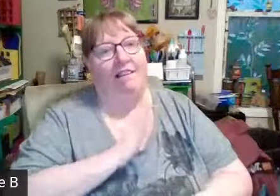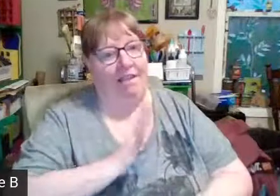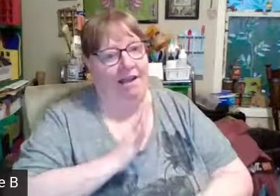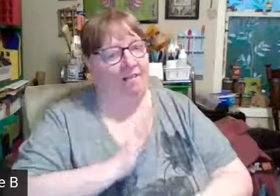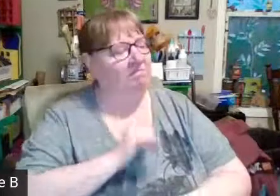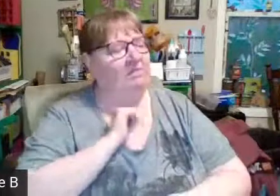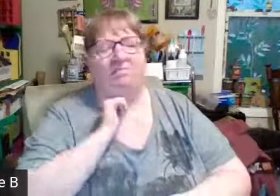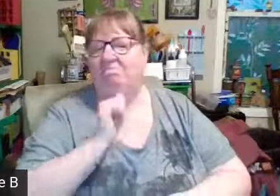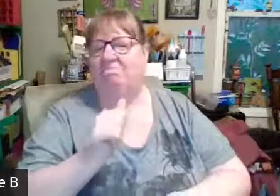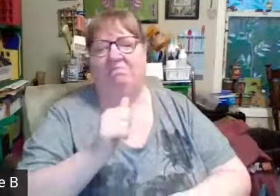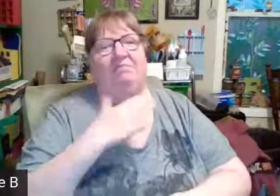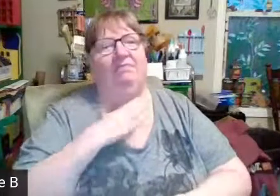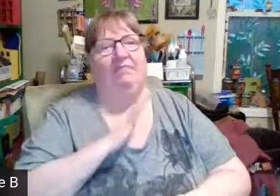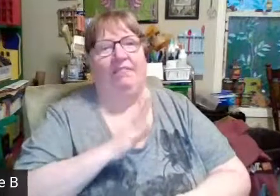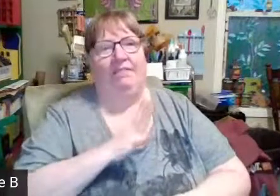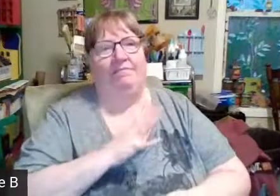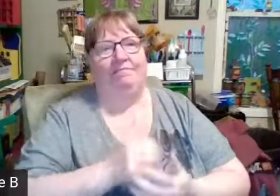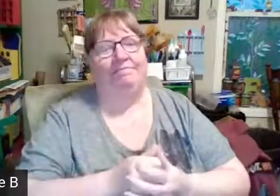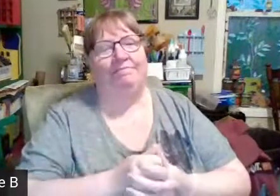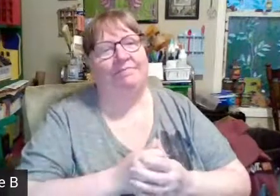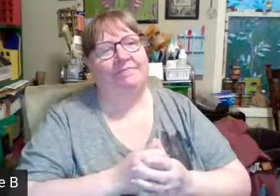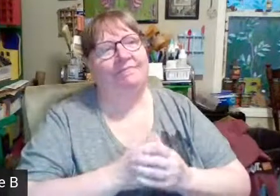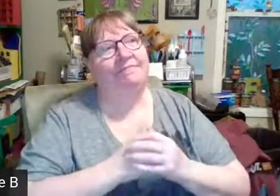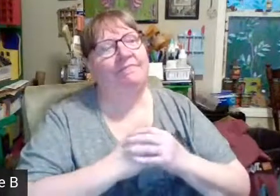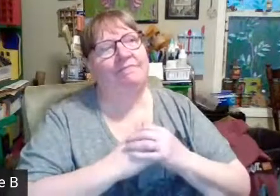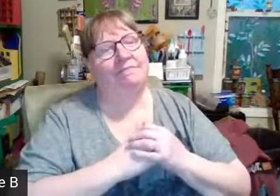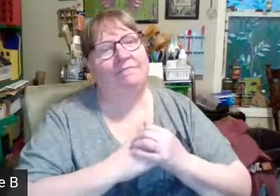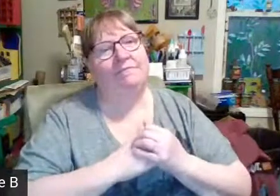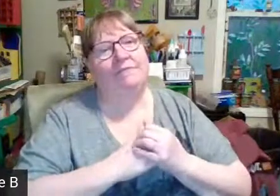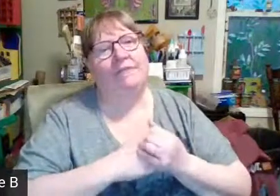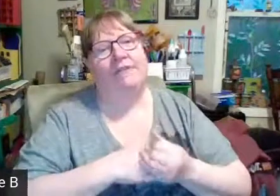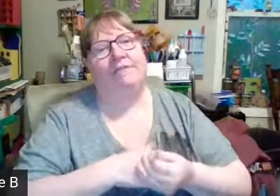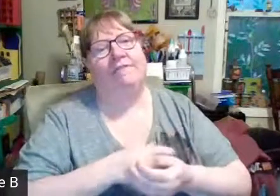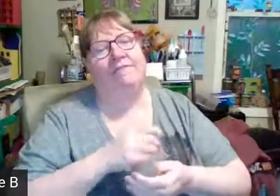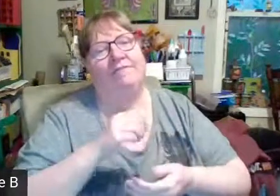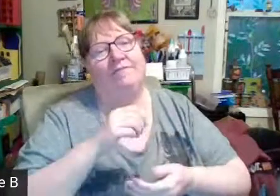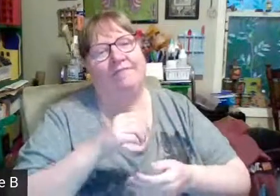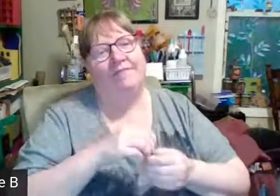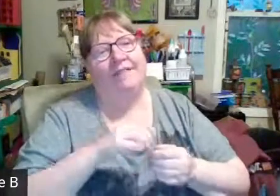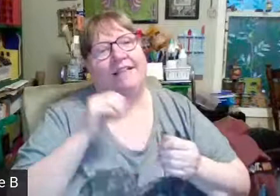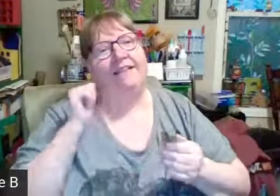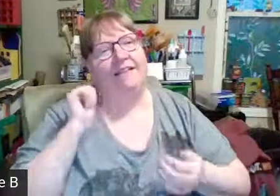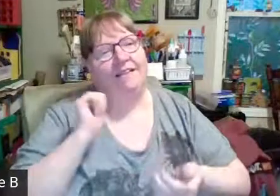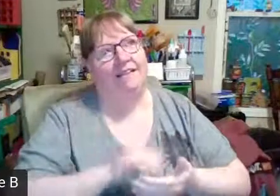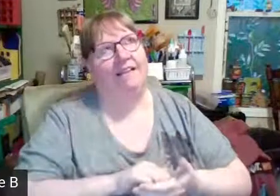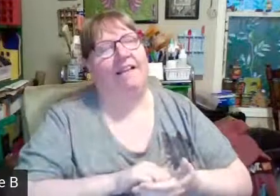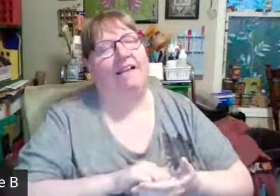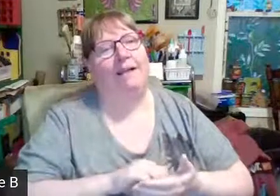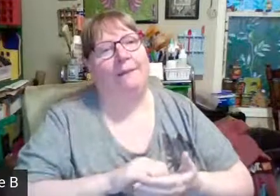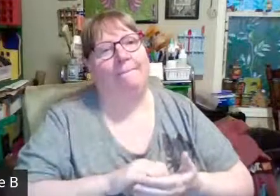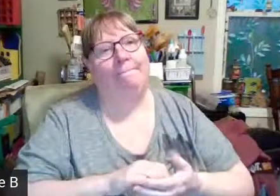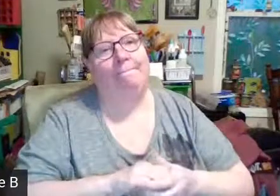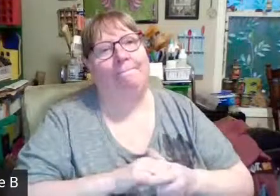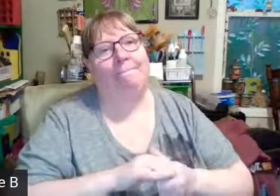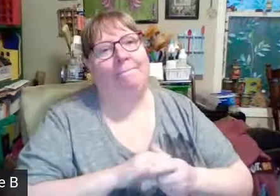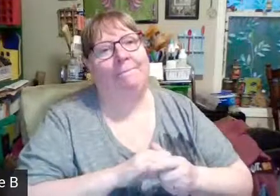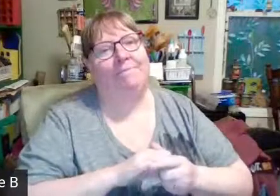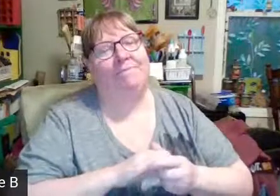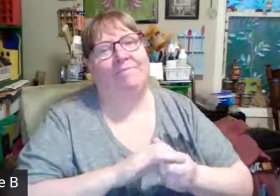your, you know, collections and things like that. I mean, we're not going to go buying you lead crystal vases because you